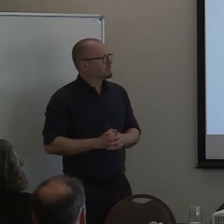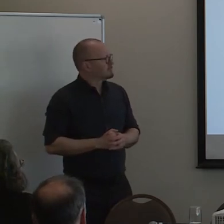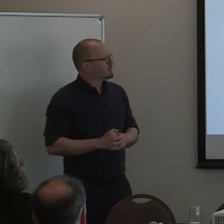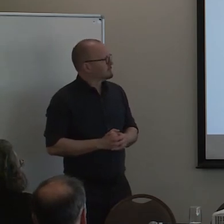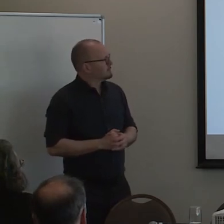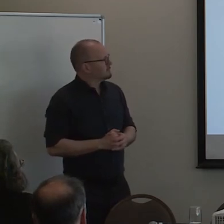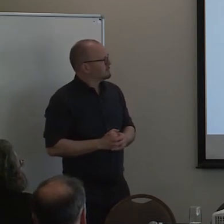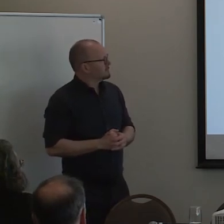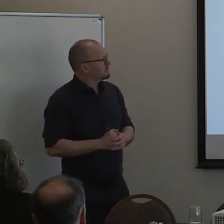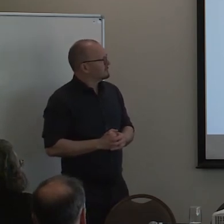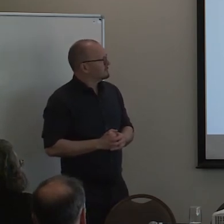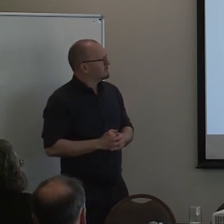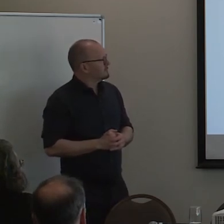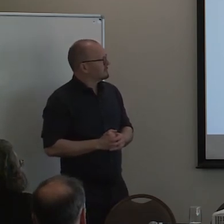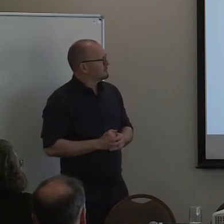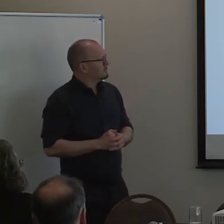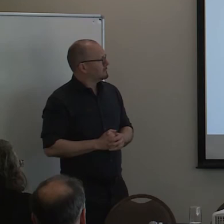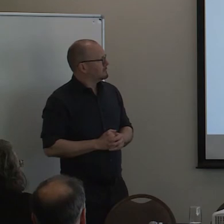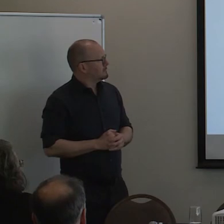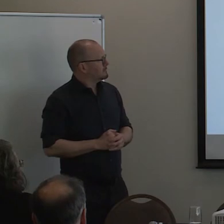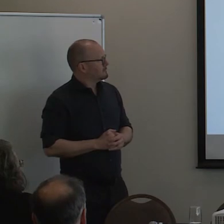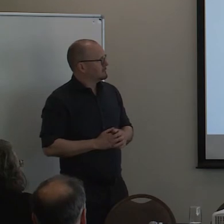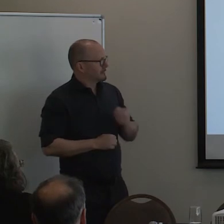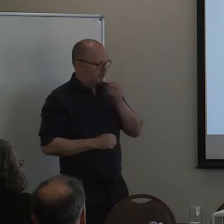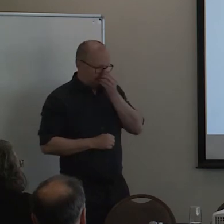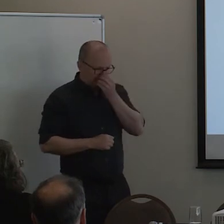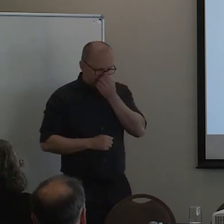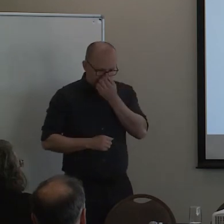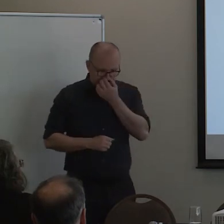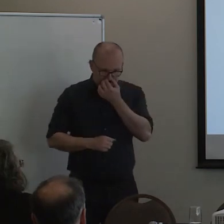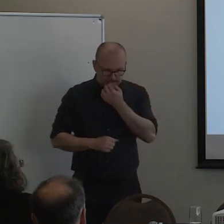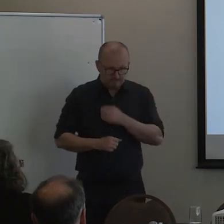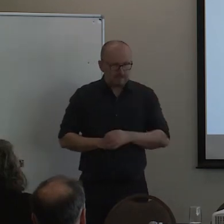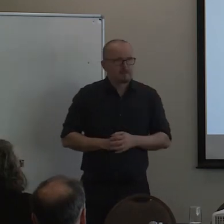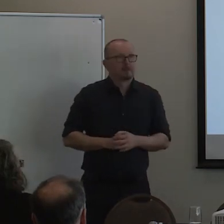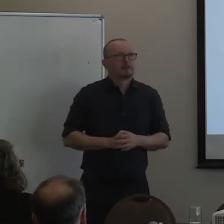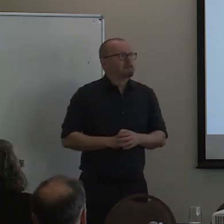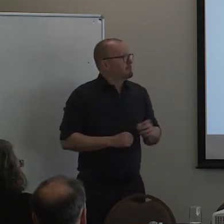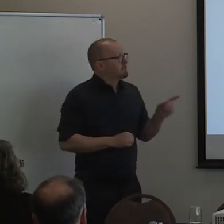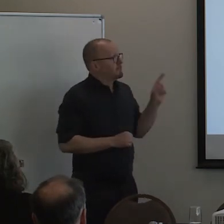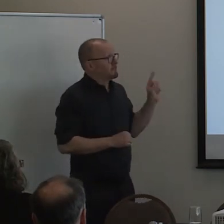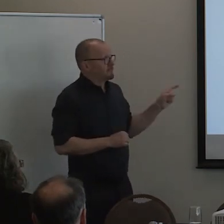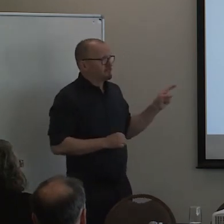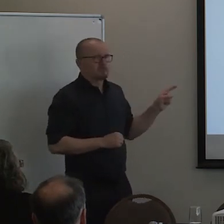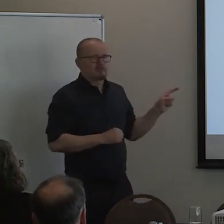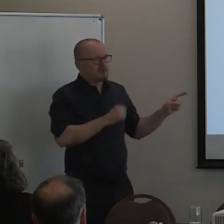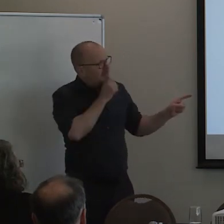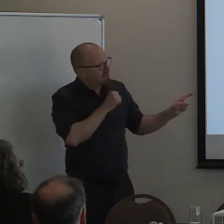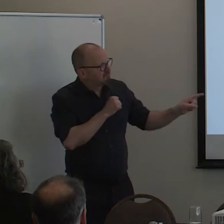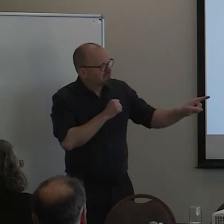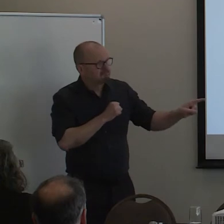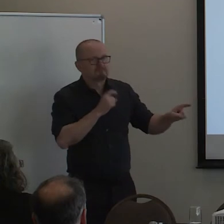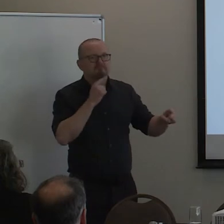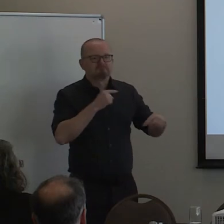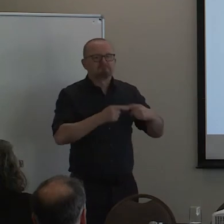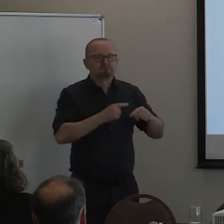as a natural, neutral force that could erase power imbalances between countries. He goes on to say technology was not something